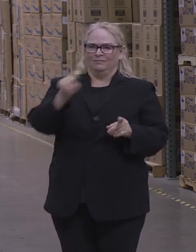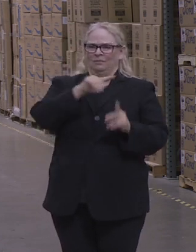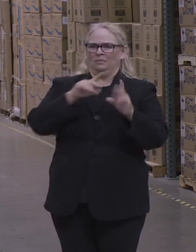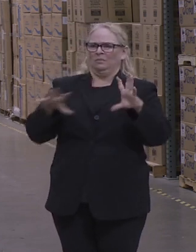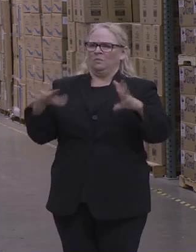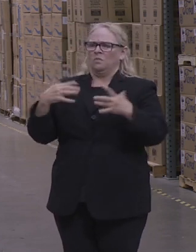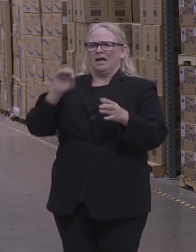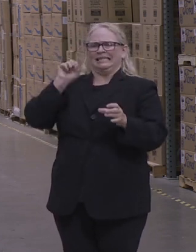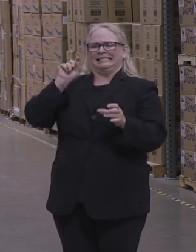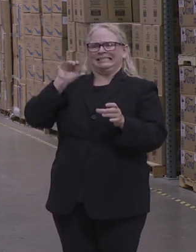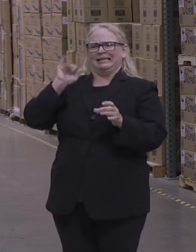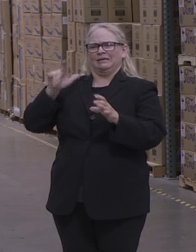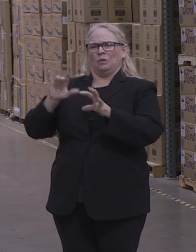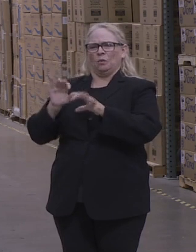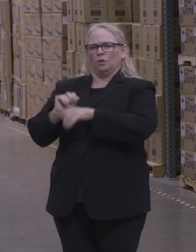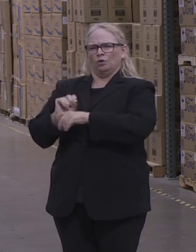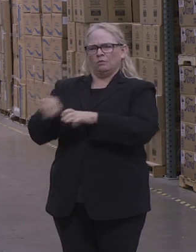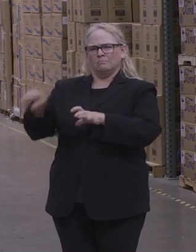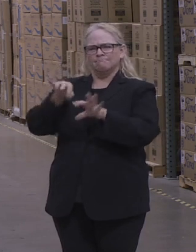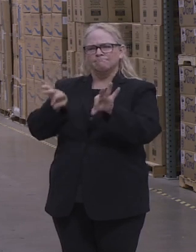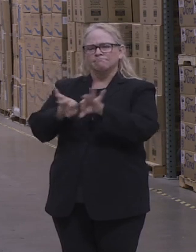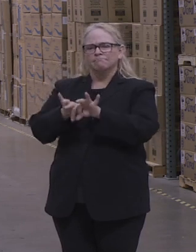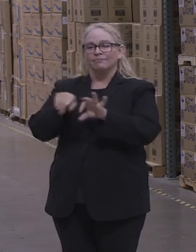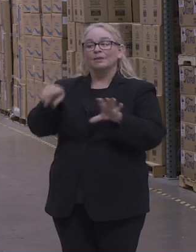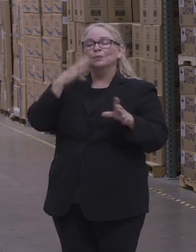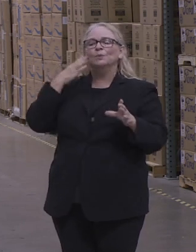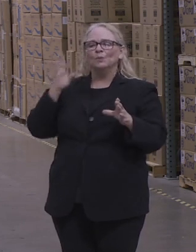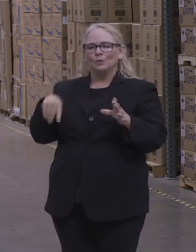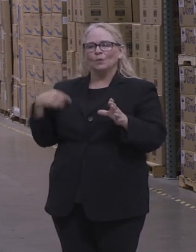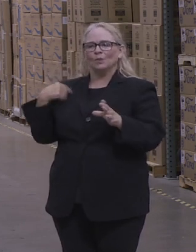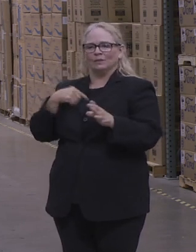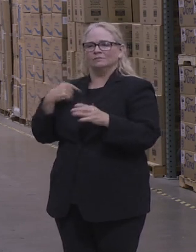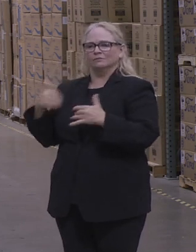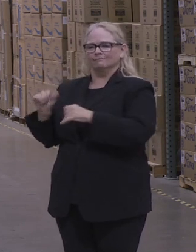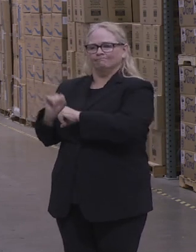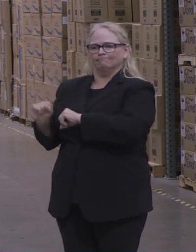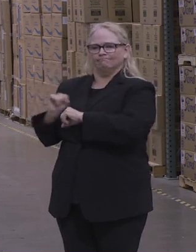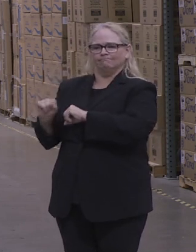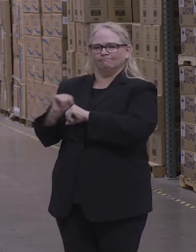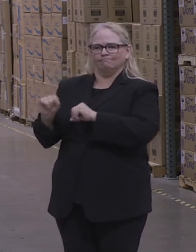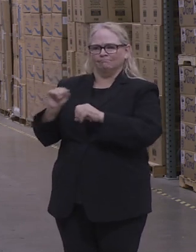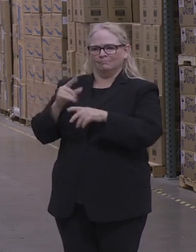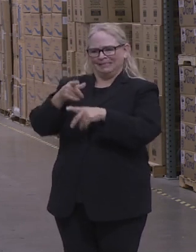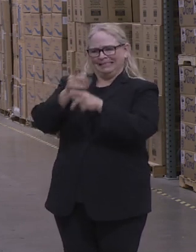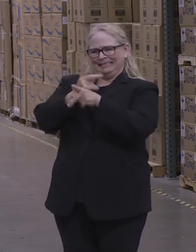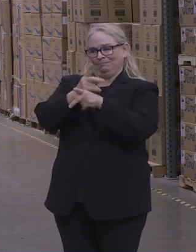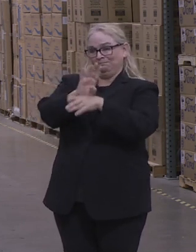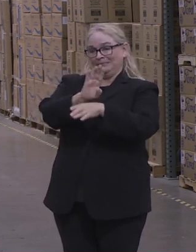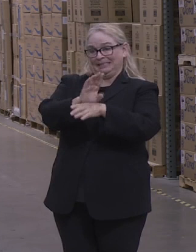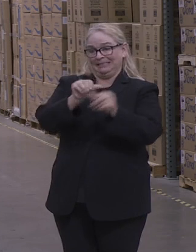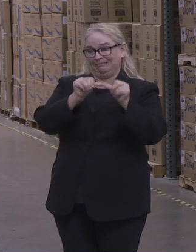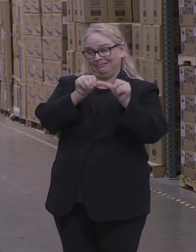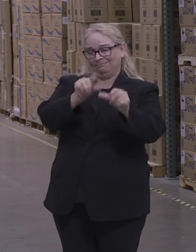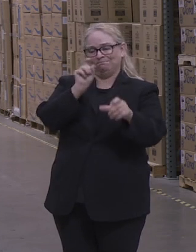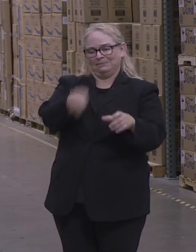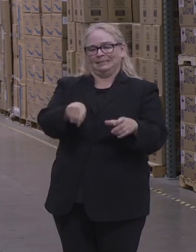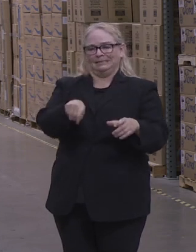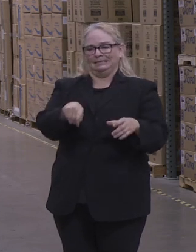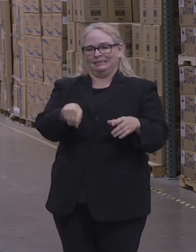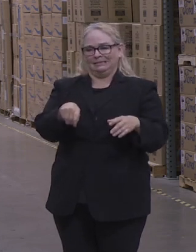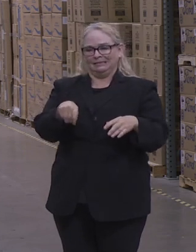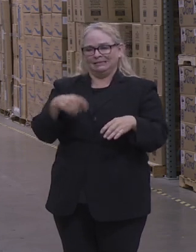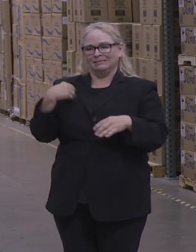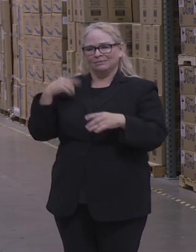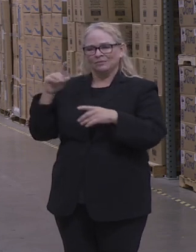were maintaining the essential nature of our economy and maintaining our aggressive stance in terms of providing the